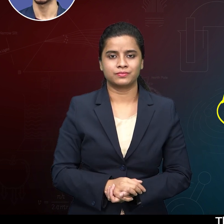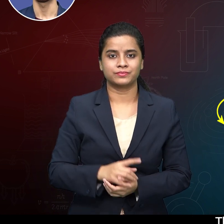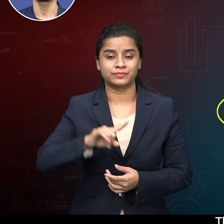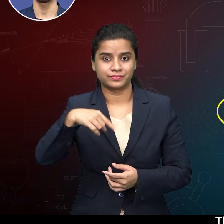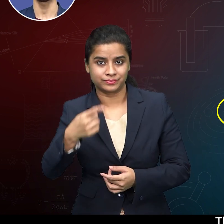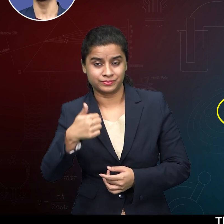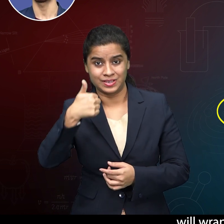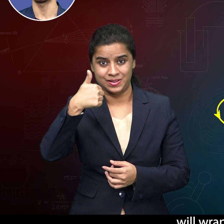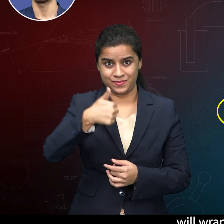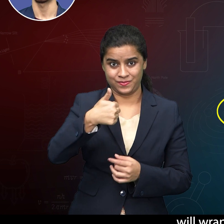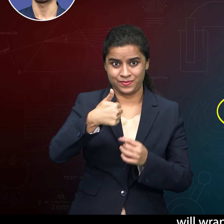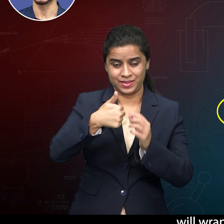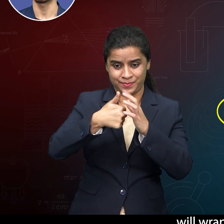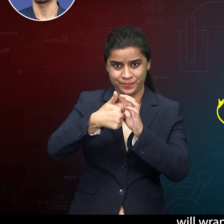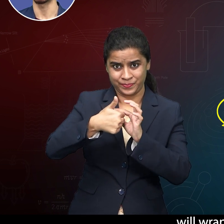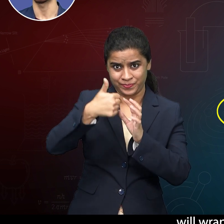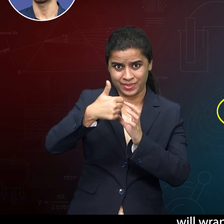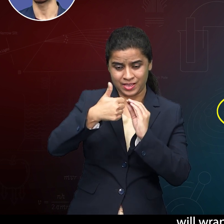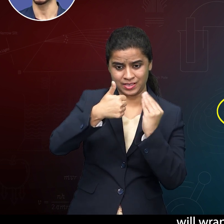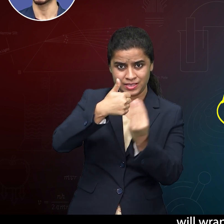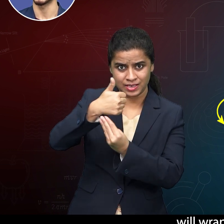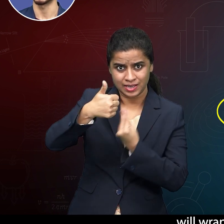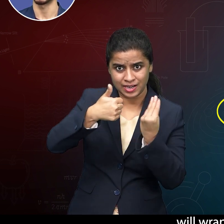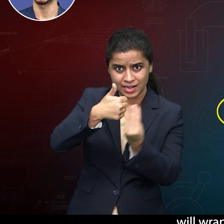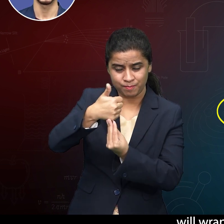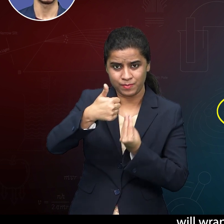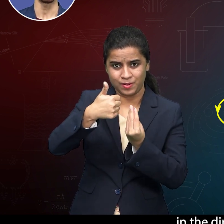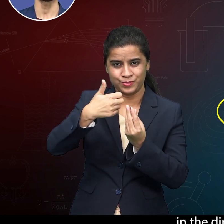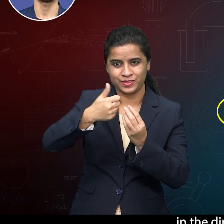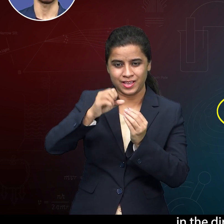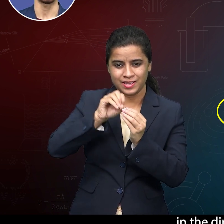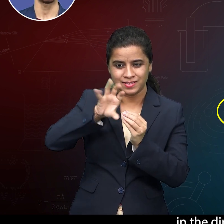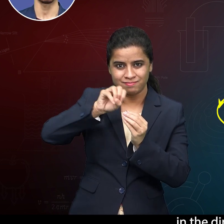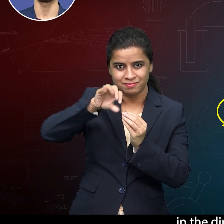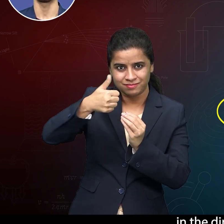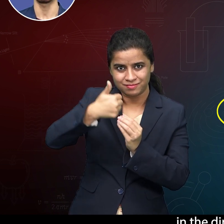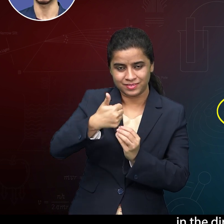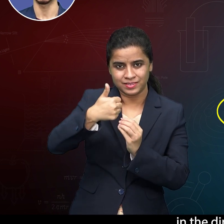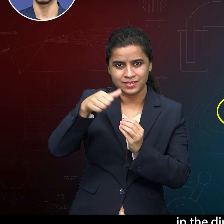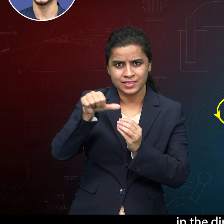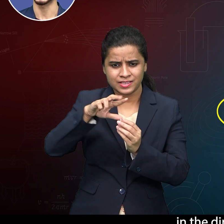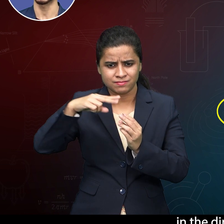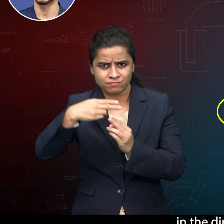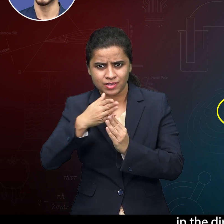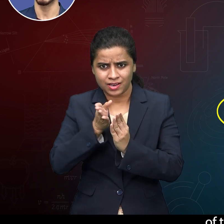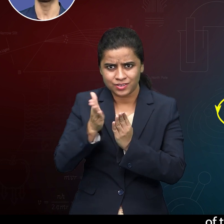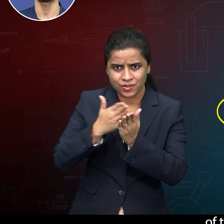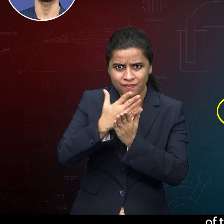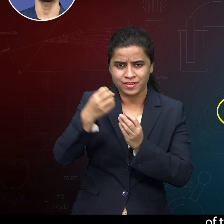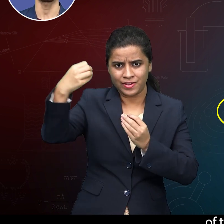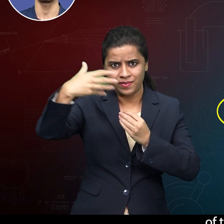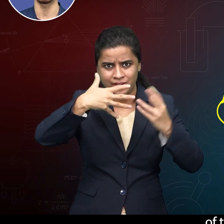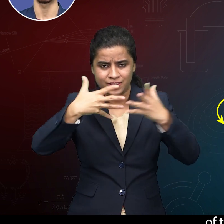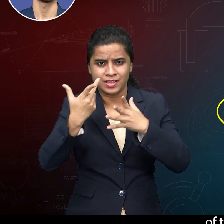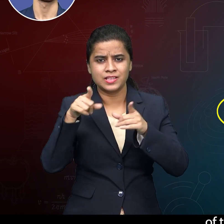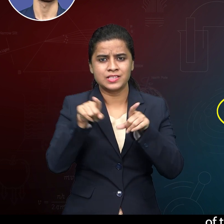Then your fingers will wrap around the conductor in the direction of the field lines of the